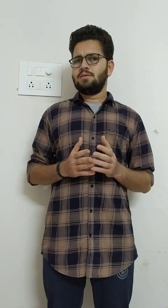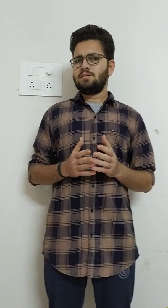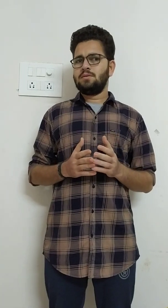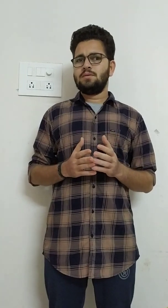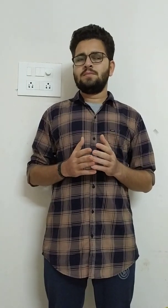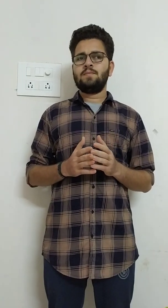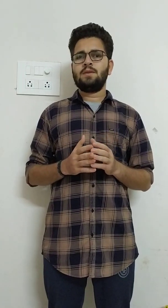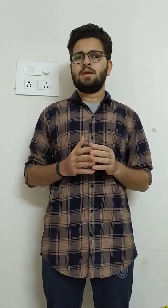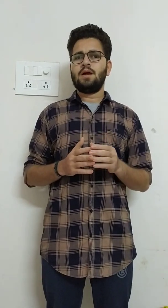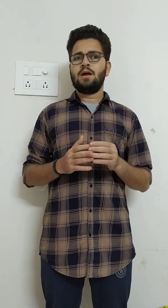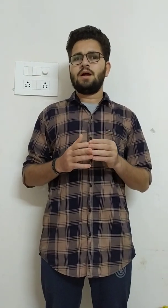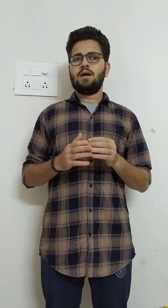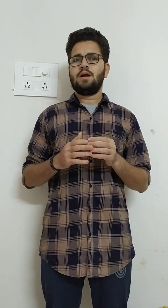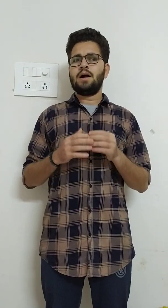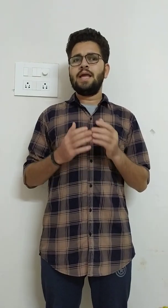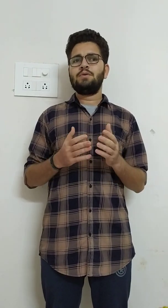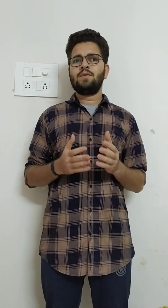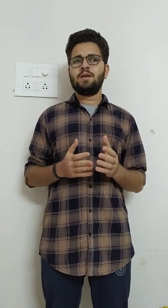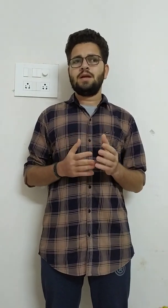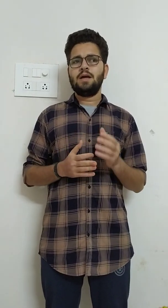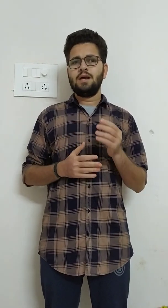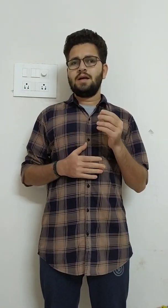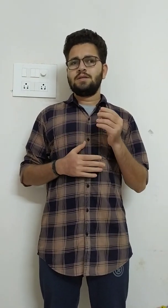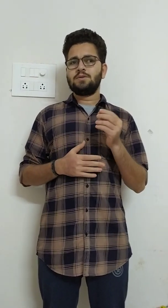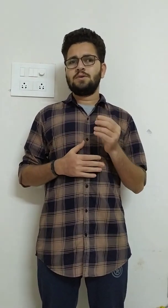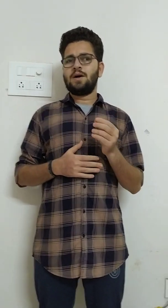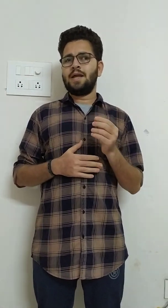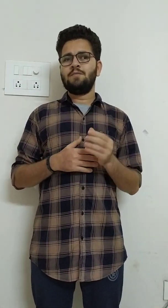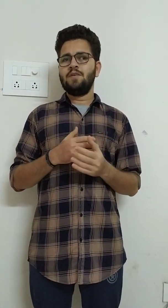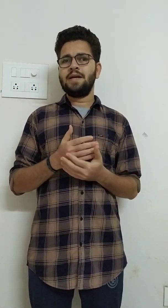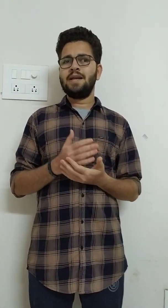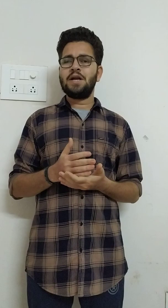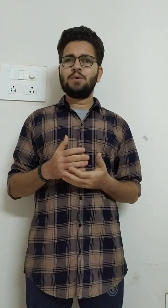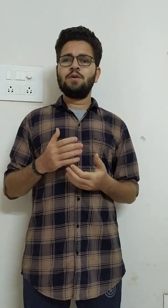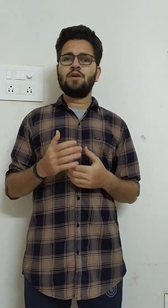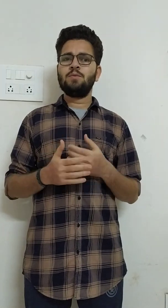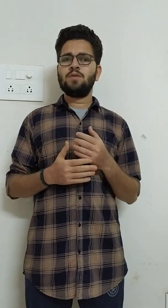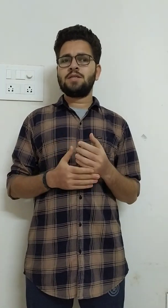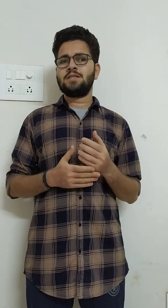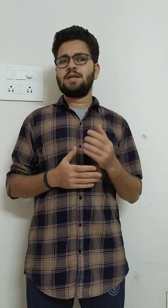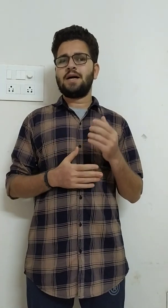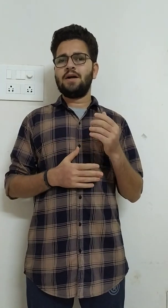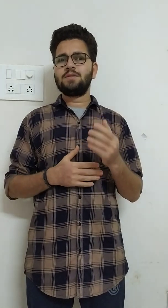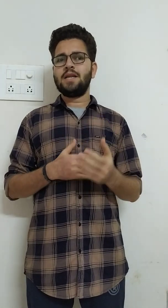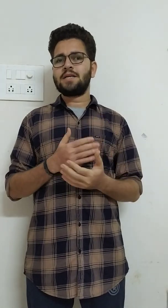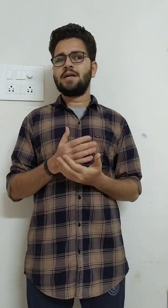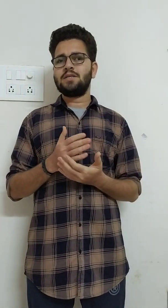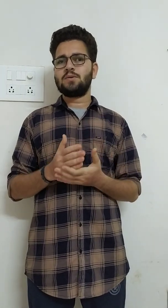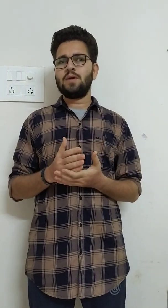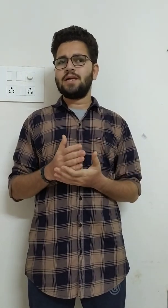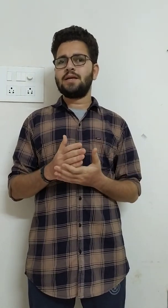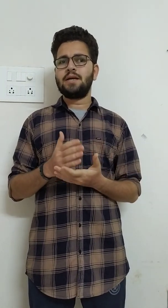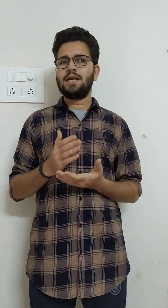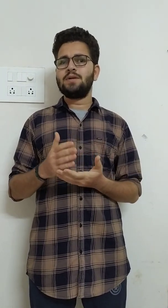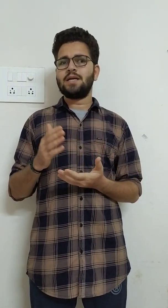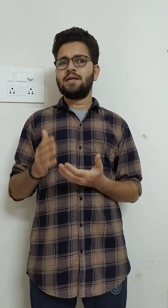Right, sir. Hi everyone. So I am very delighted to inform you that I have selected at ISRO as an entry-level